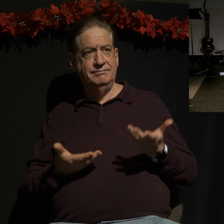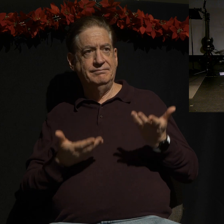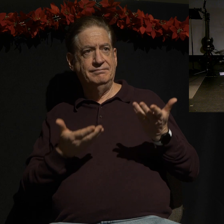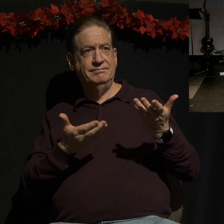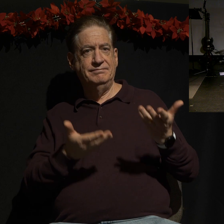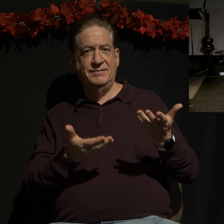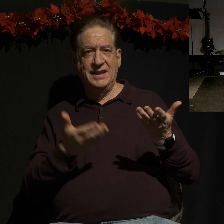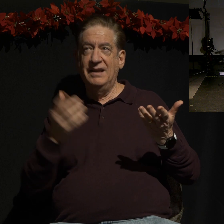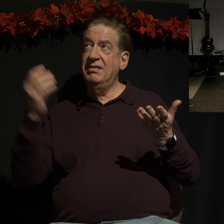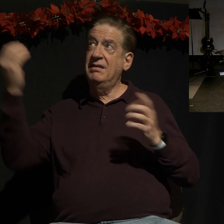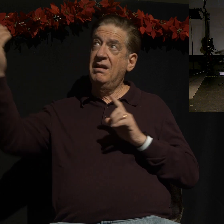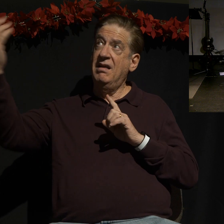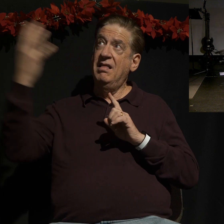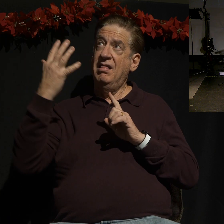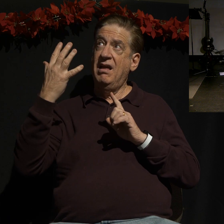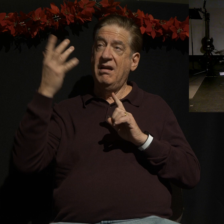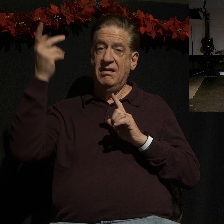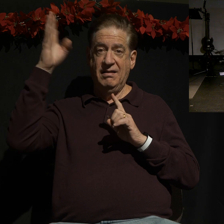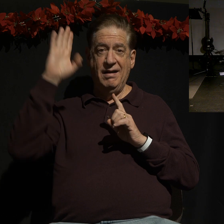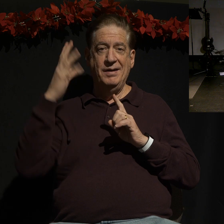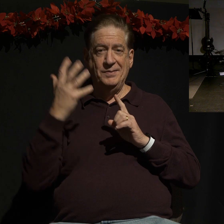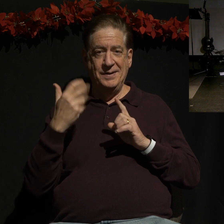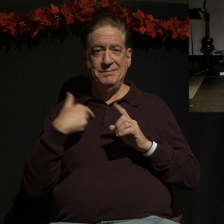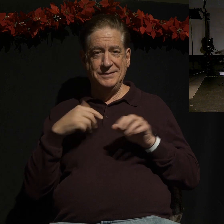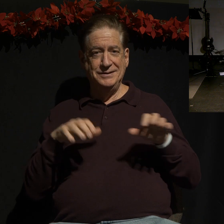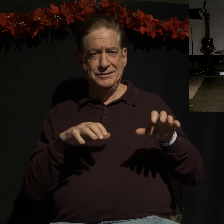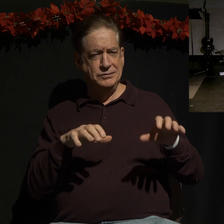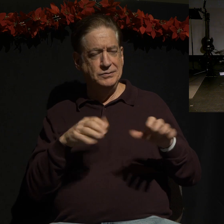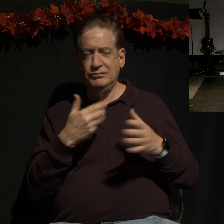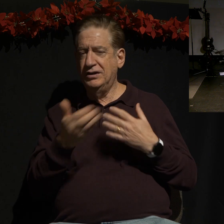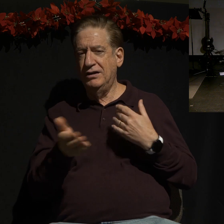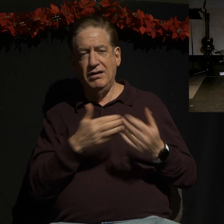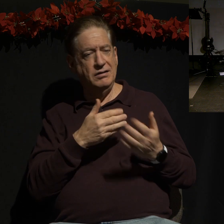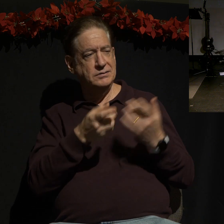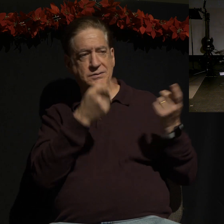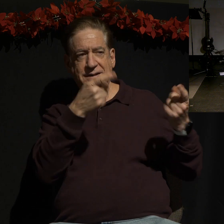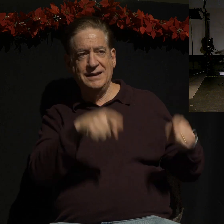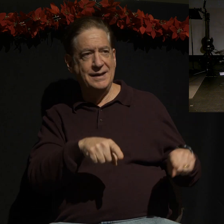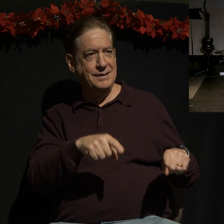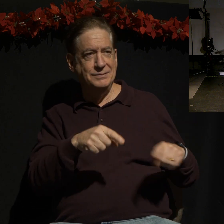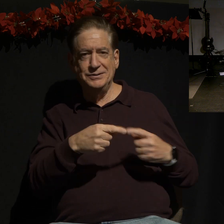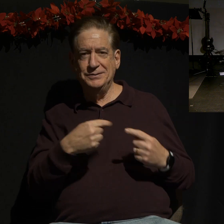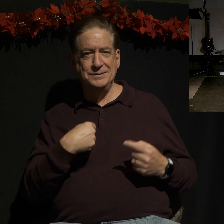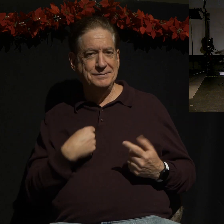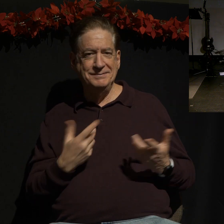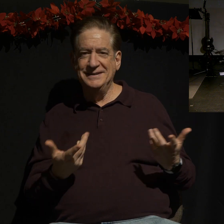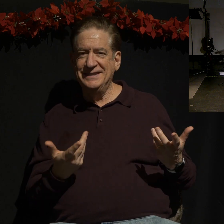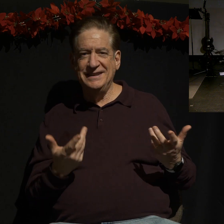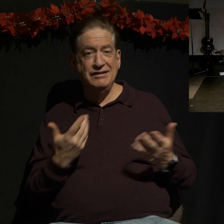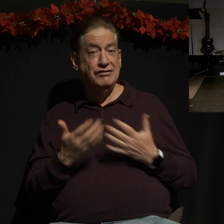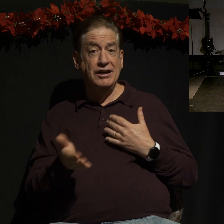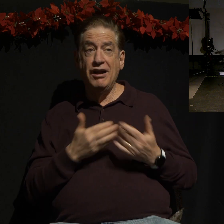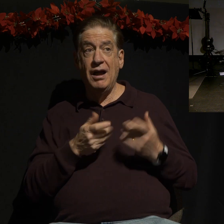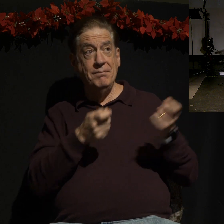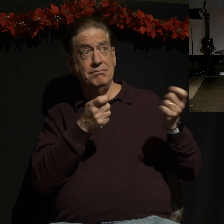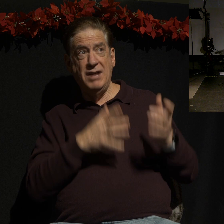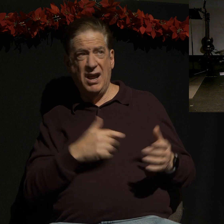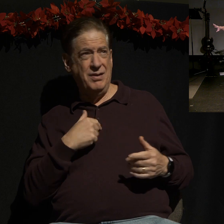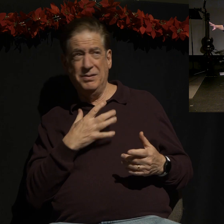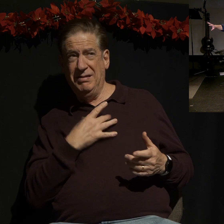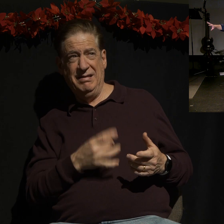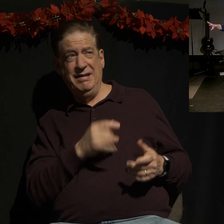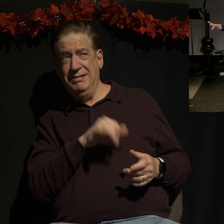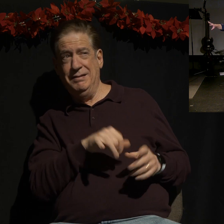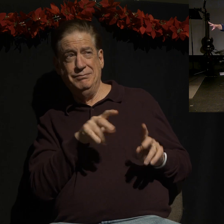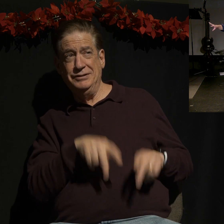in the light that God would have me do, regardless of what happens to me, regardless of a manager that I dislike,